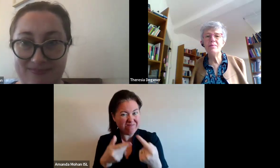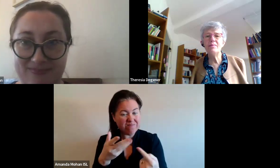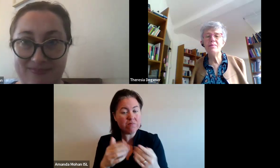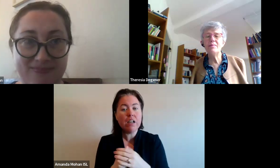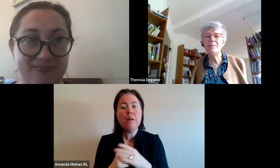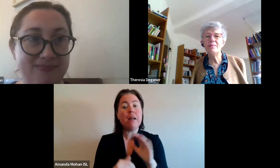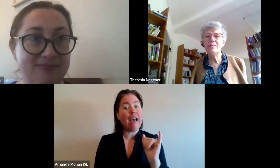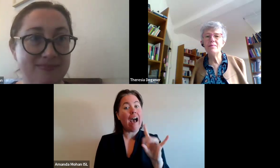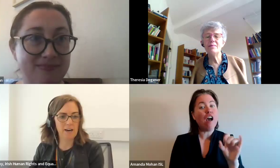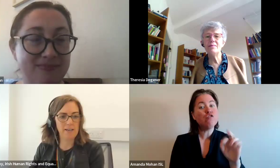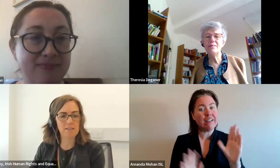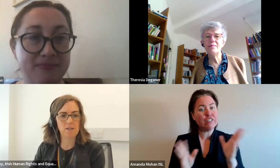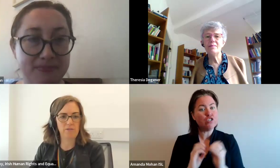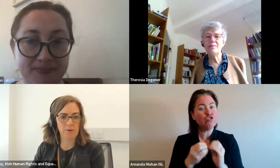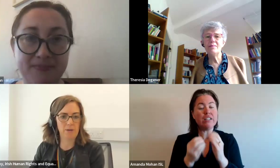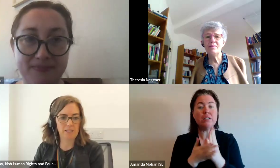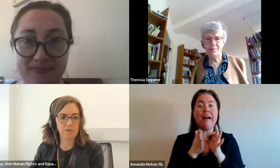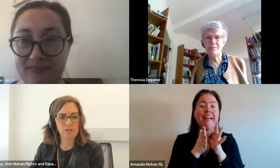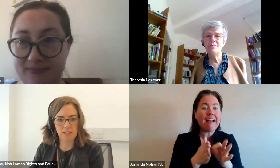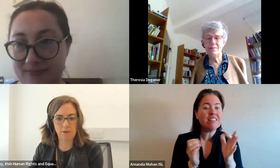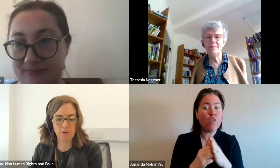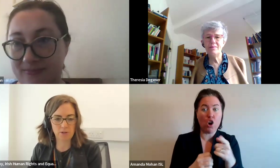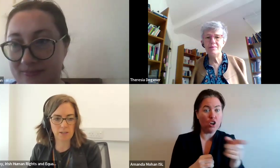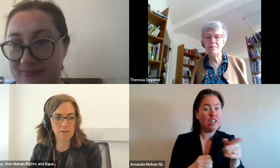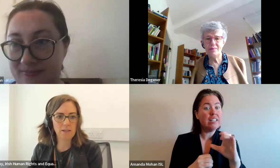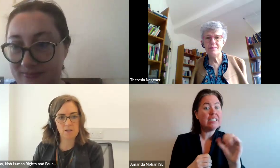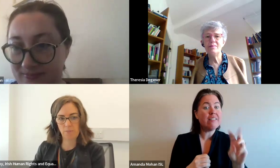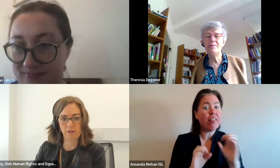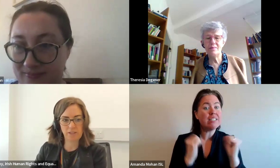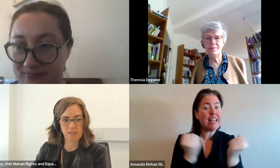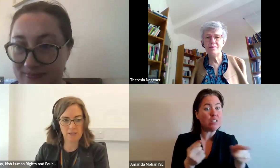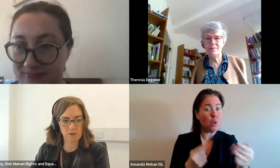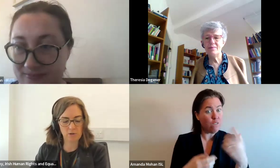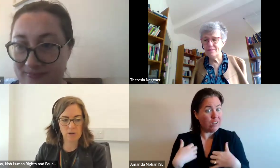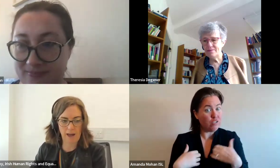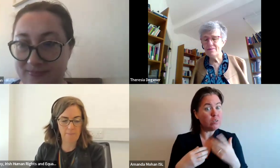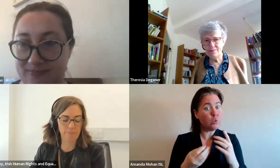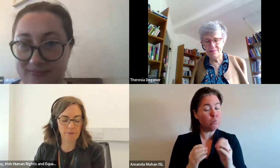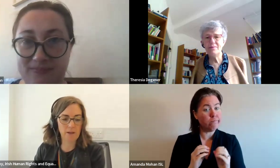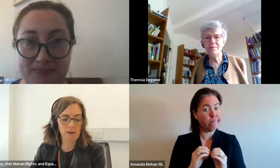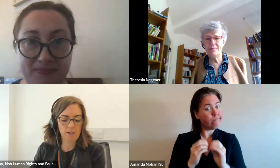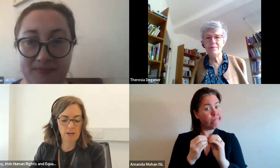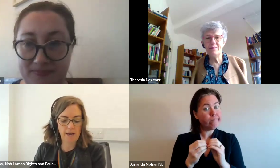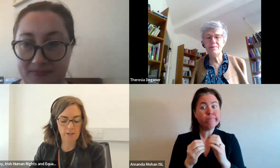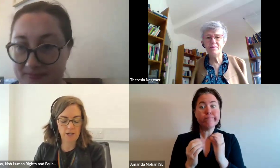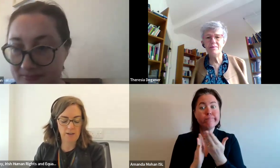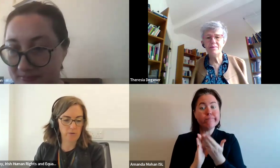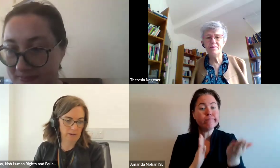also produced some civil society guidance, so if anyone is interested in producing something for the CEDAW